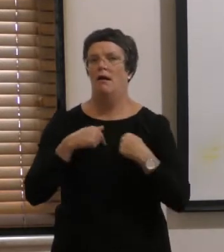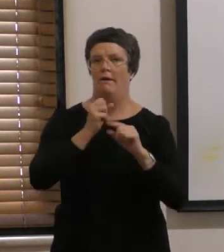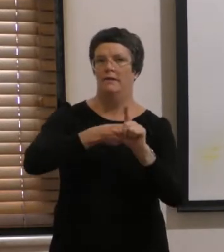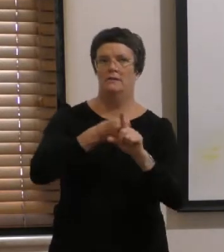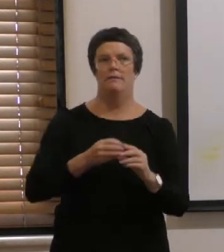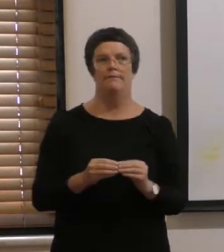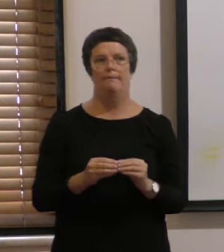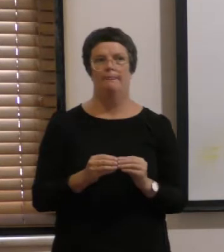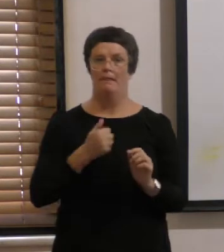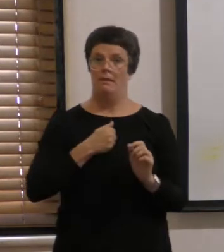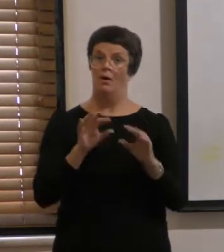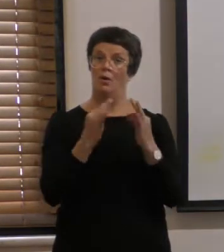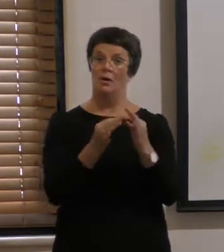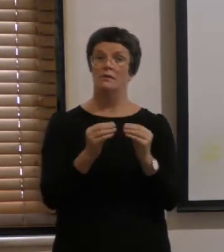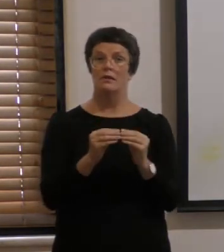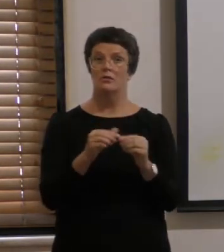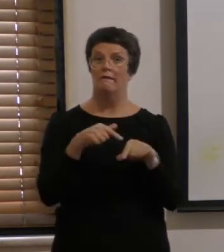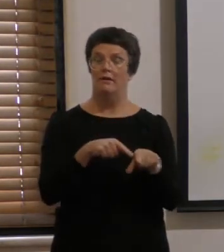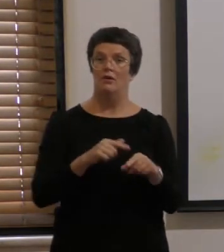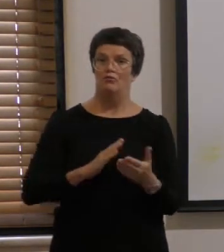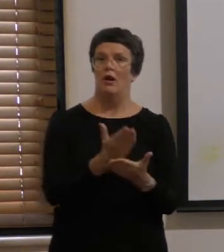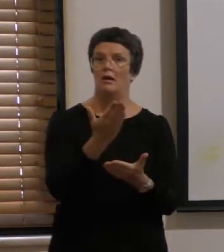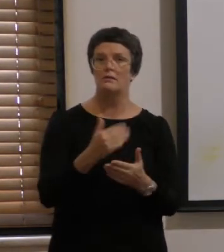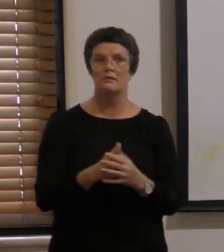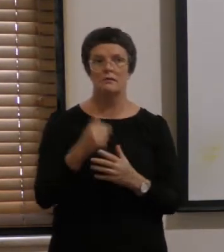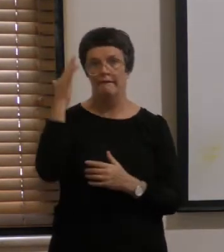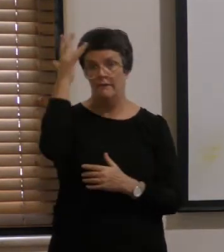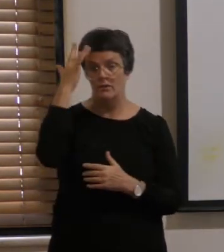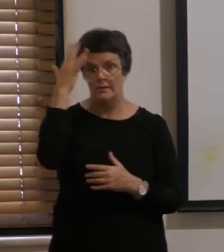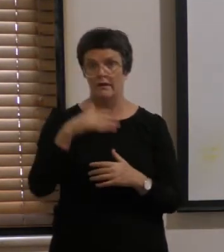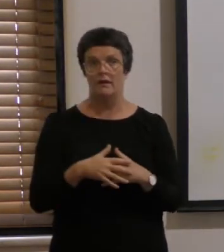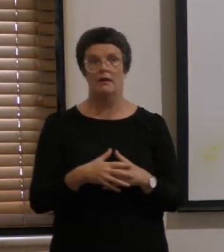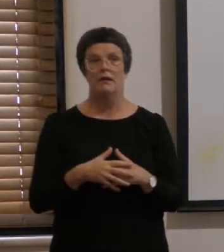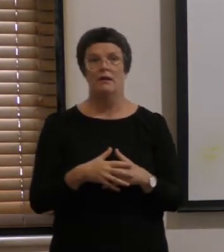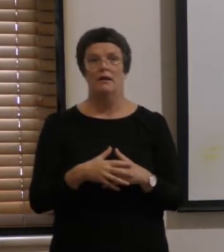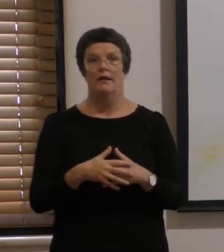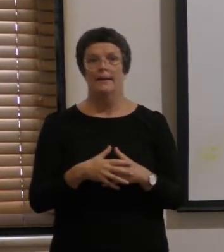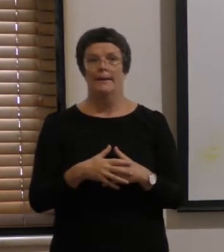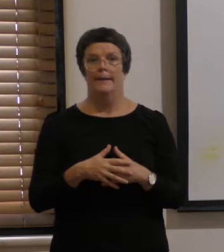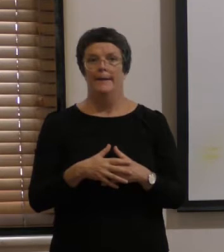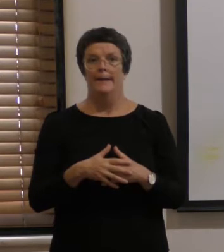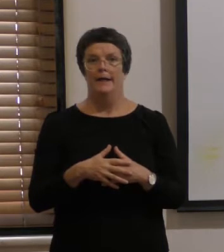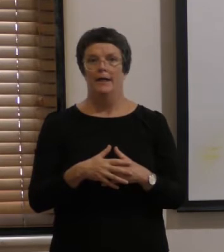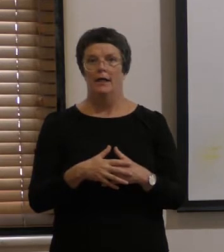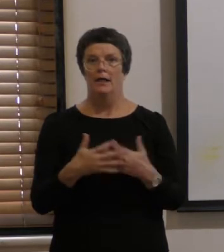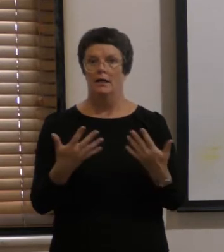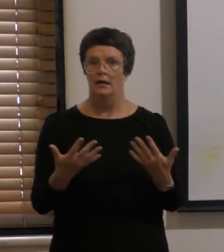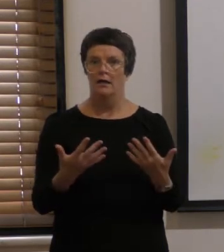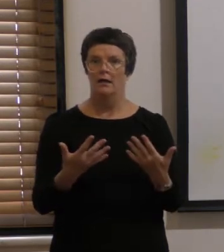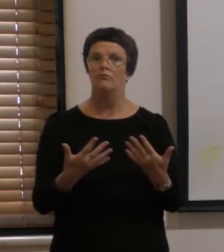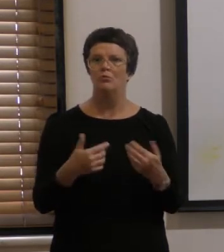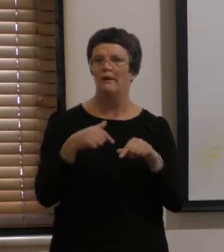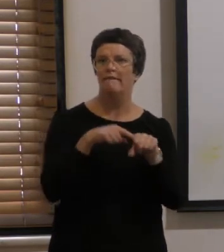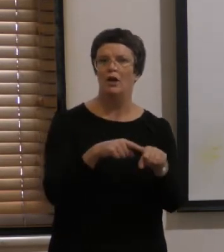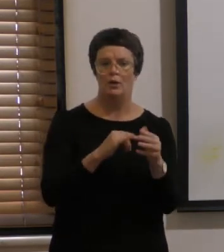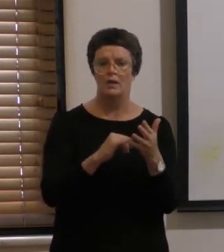rights-based organisation, so we're absolutely about progressing the rights of people with disability based on the social model extensively